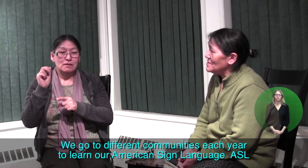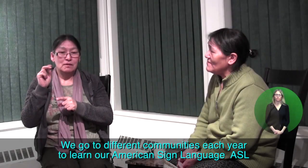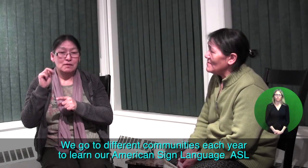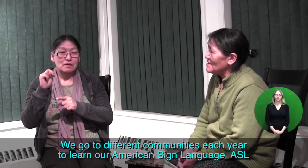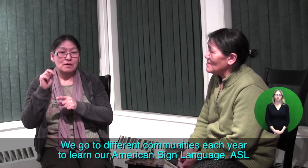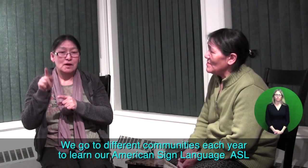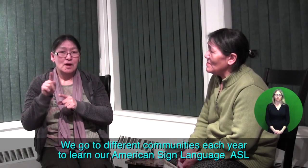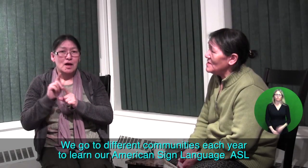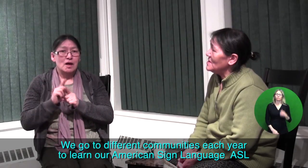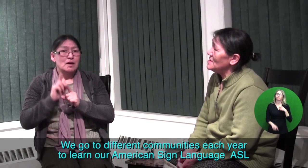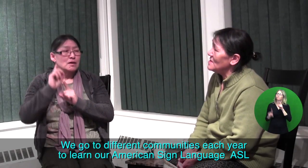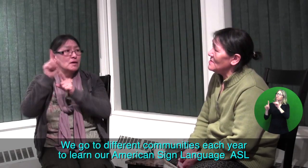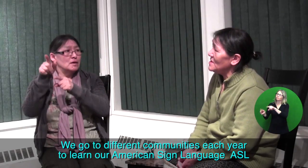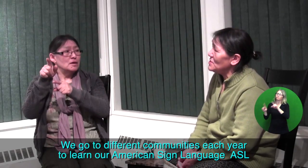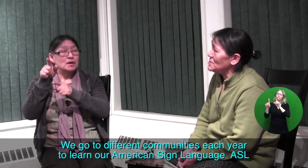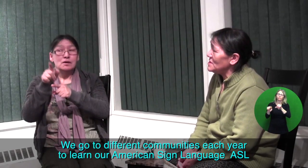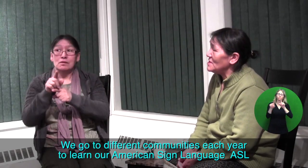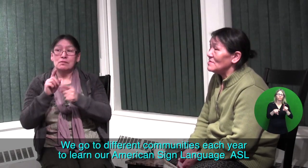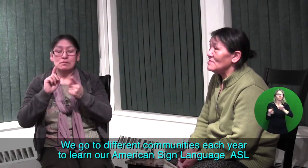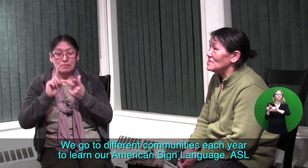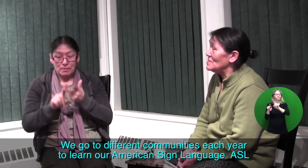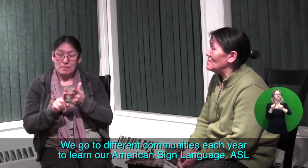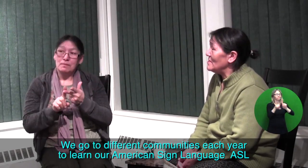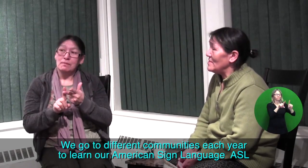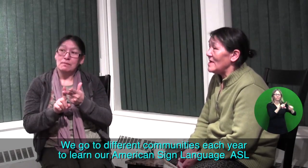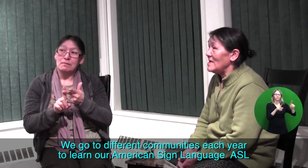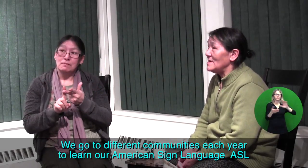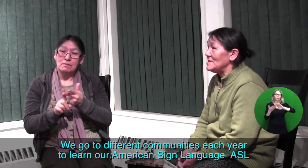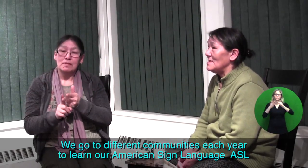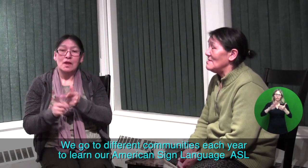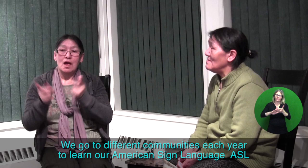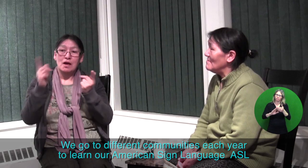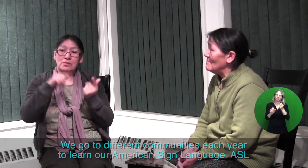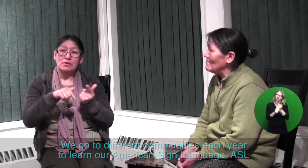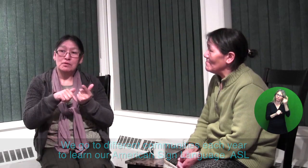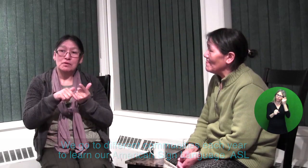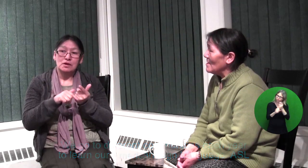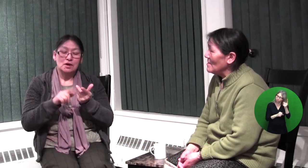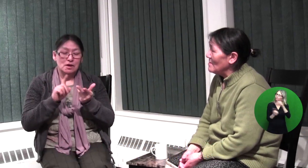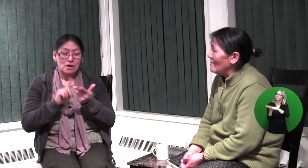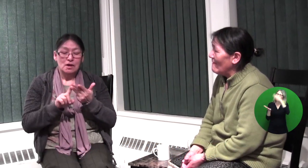They go to different communities each year to learn their ASL.